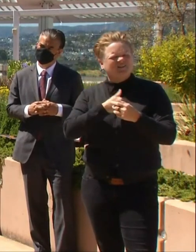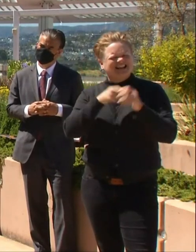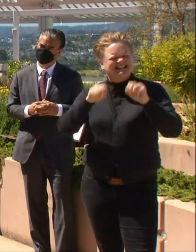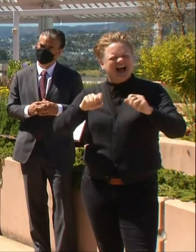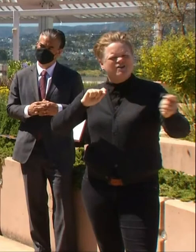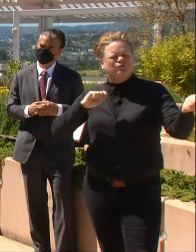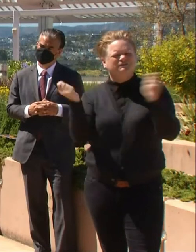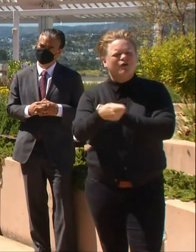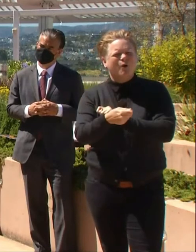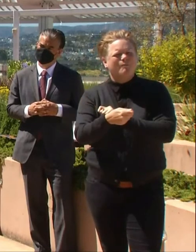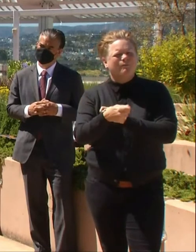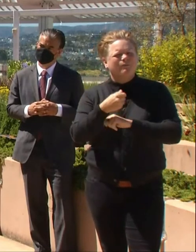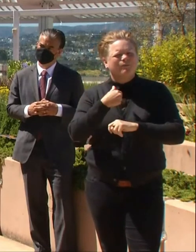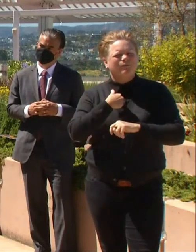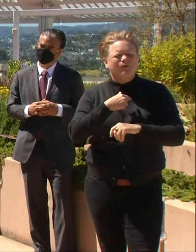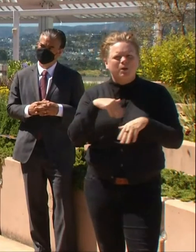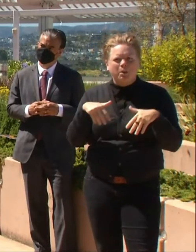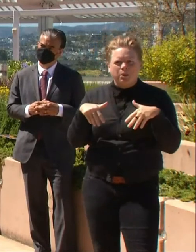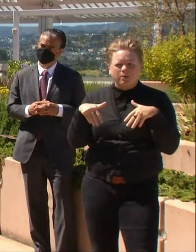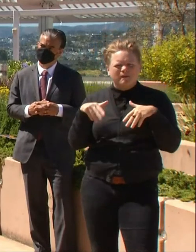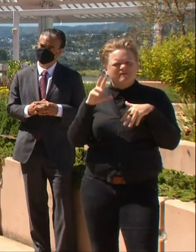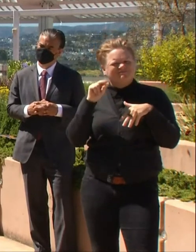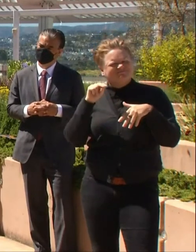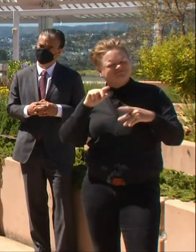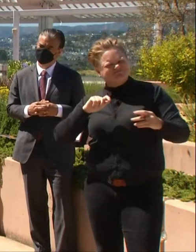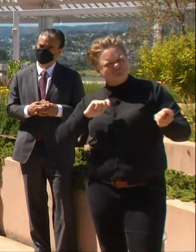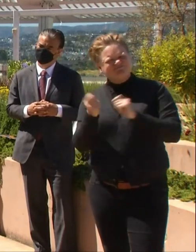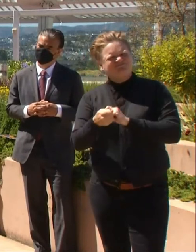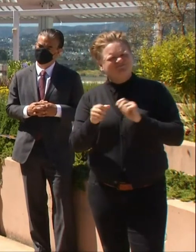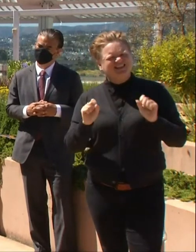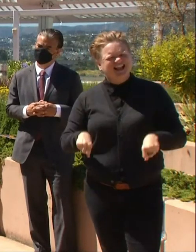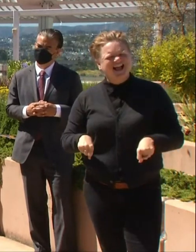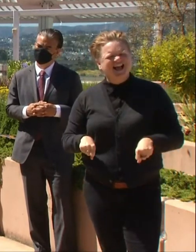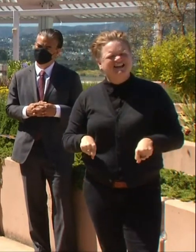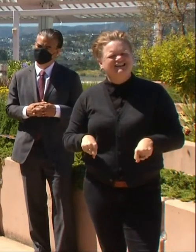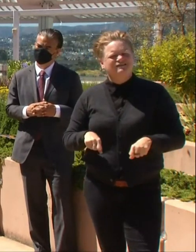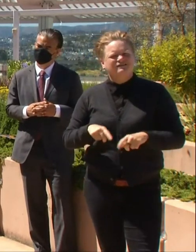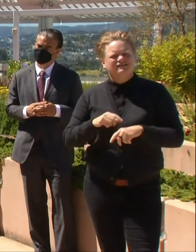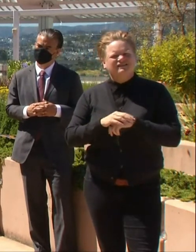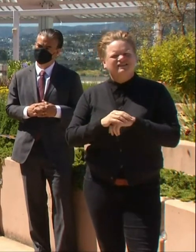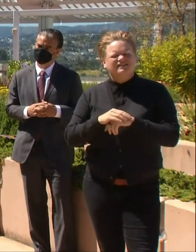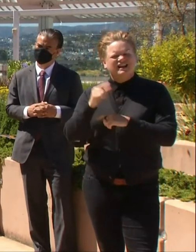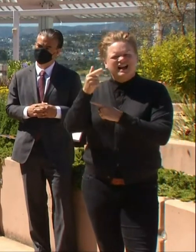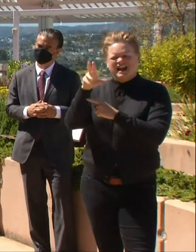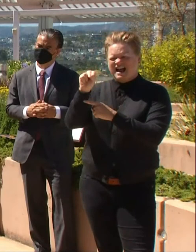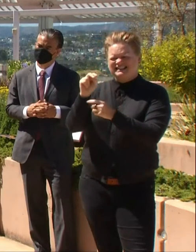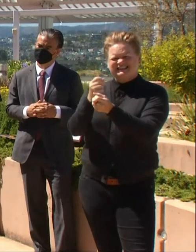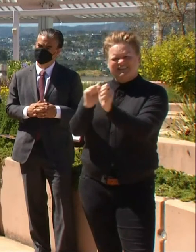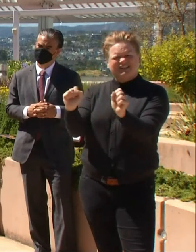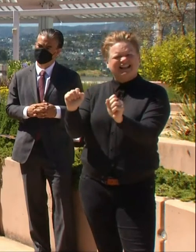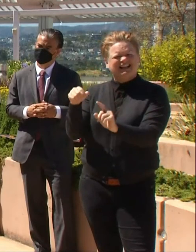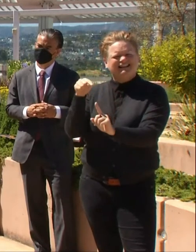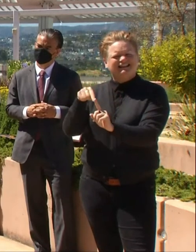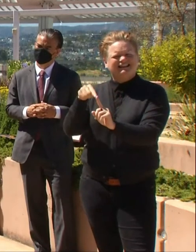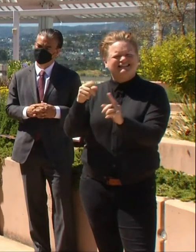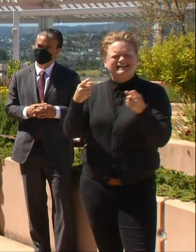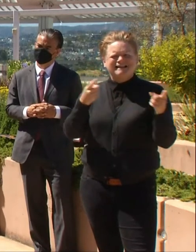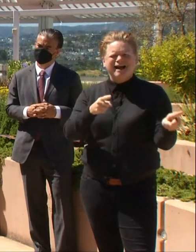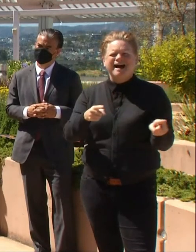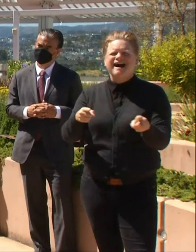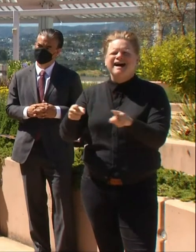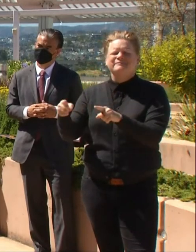that's what California's always been about. The modern gun safety movement started here first, in a bipartisan way, by the